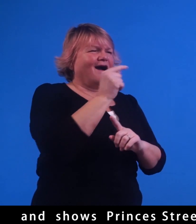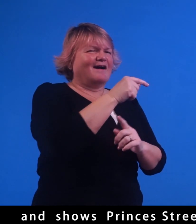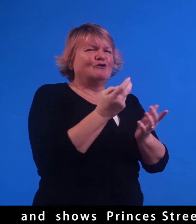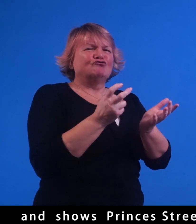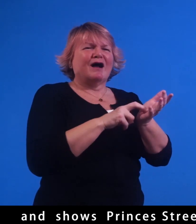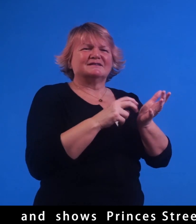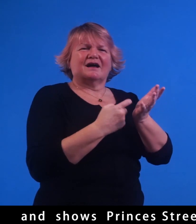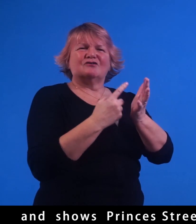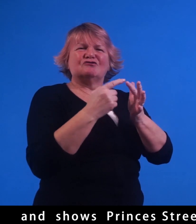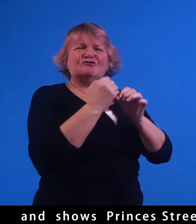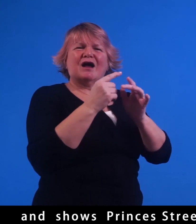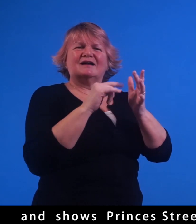around 1857.